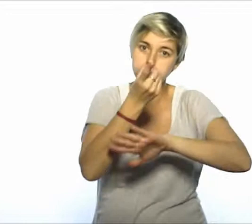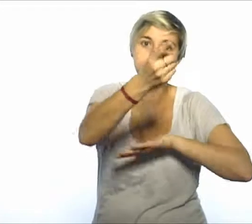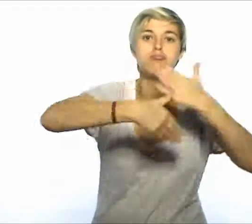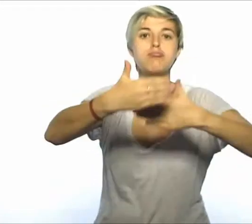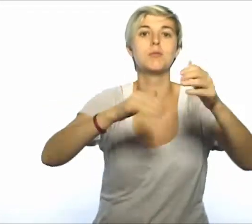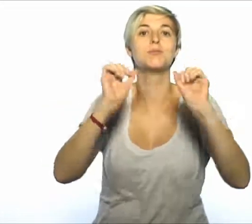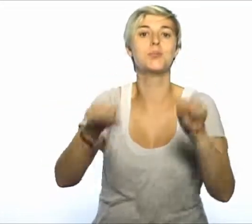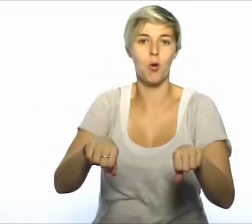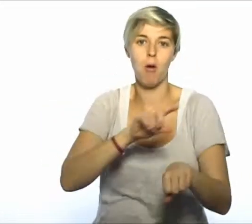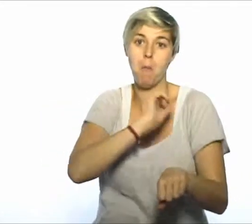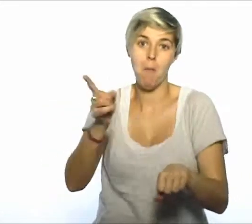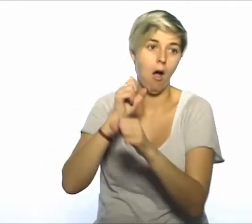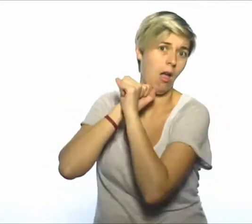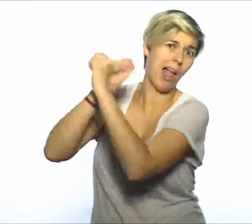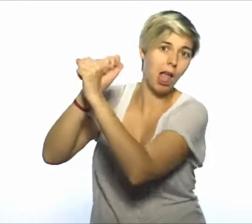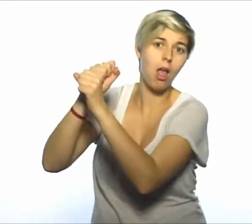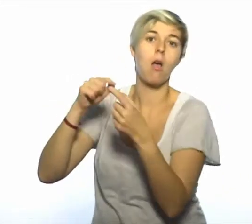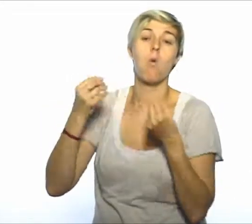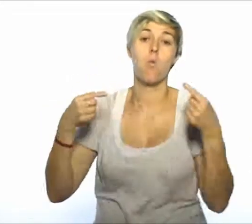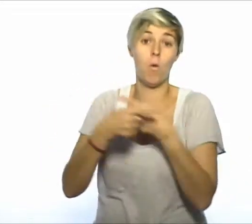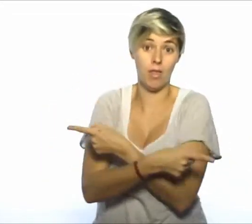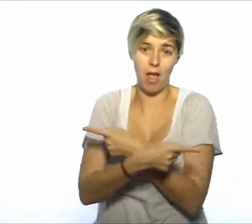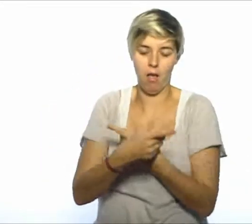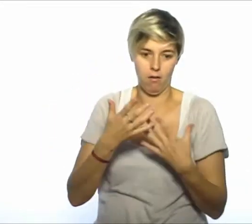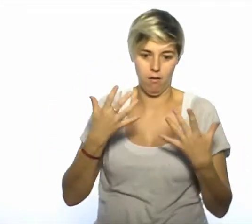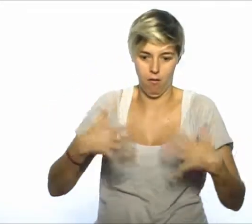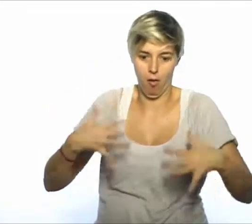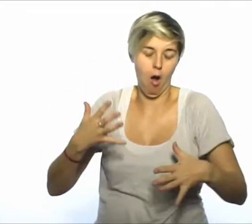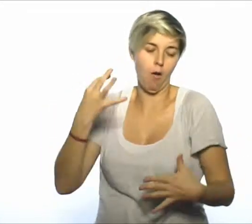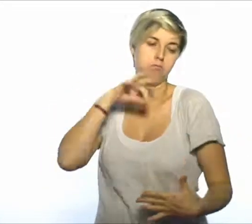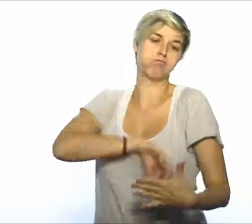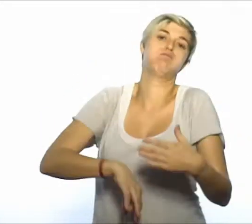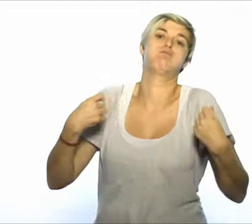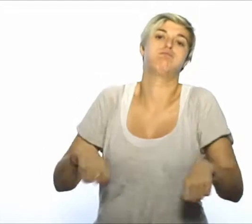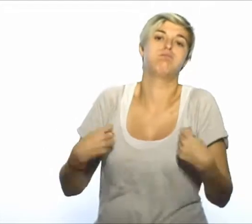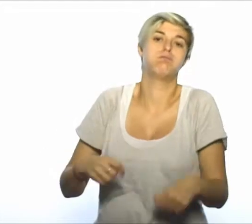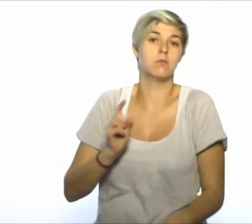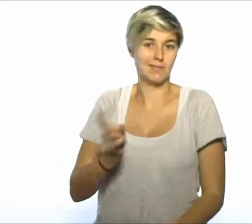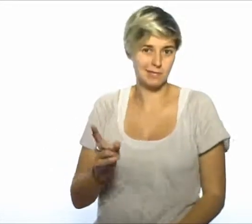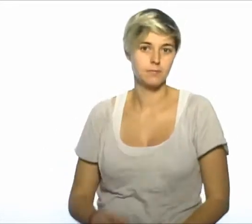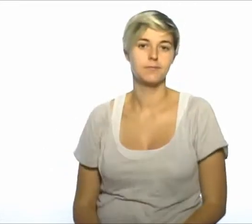sustainable. Neither do we want to be compelled to get money, nor do we want to make huge